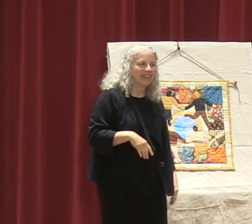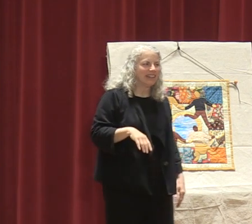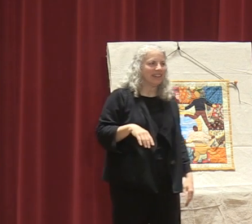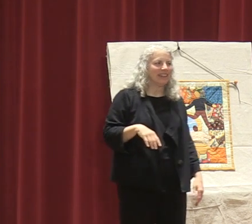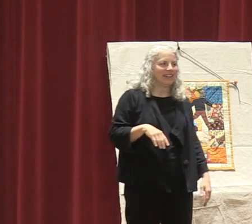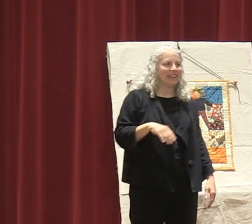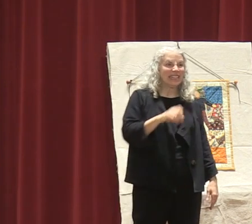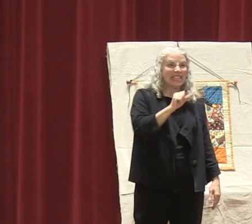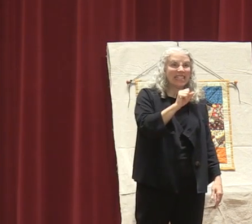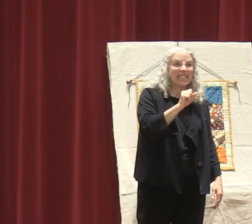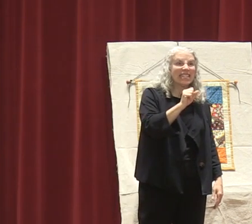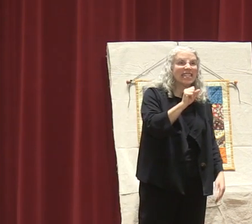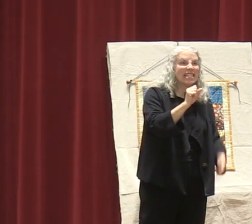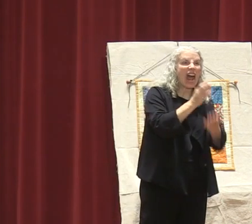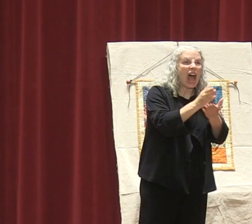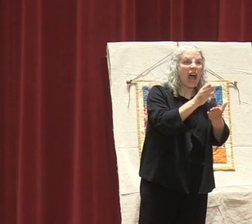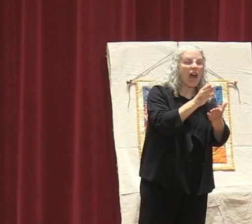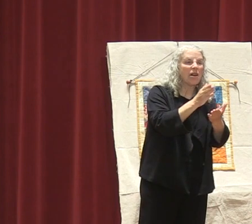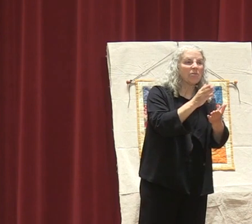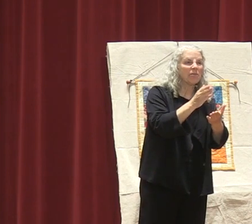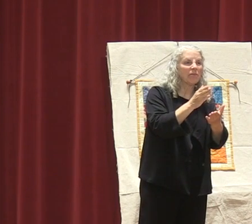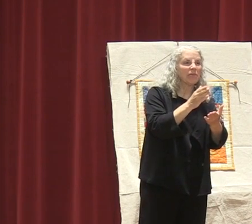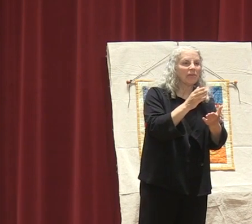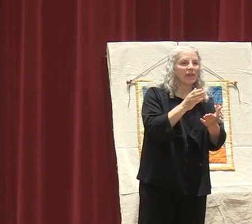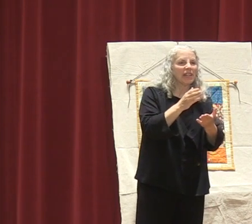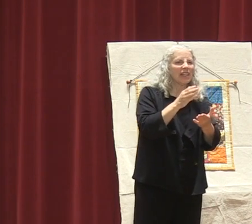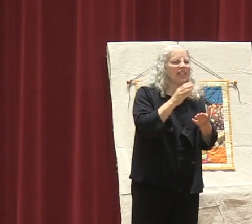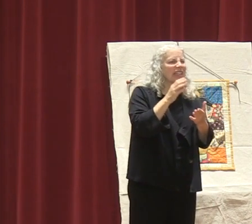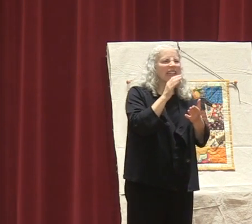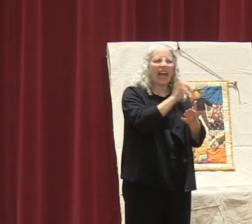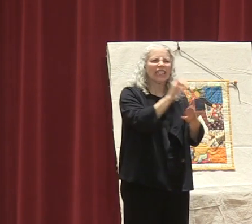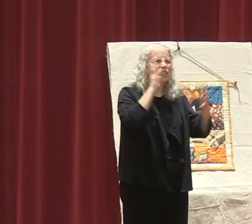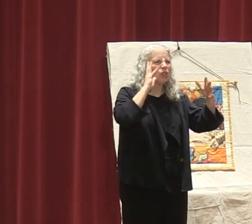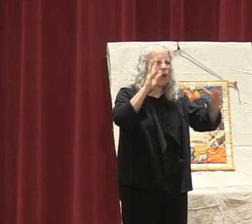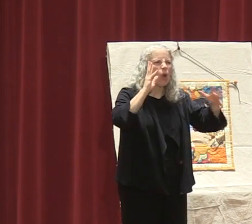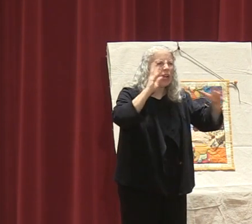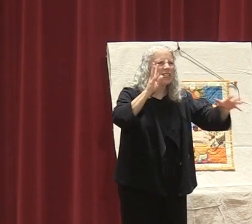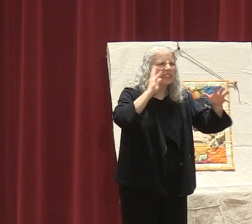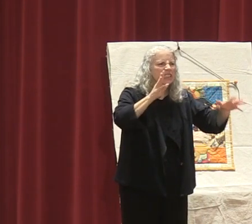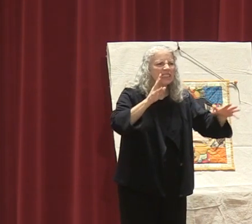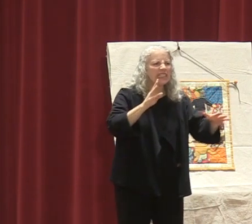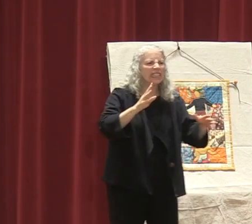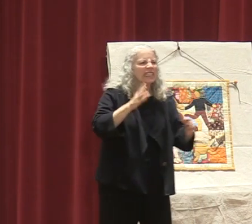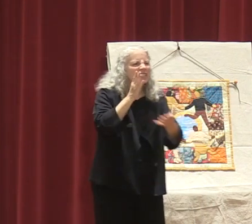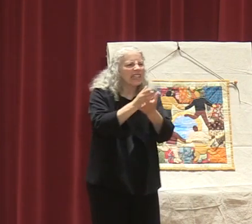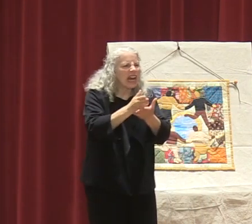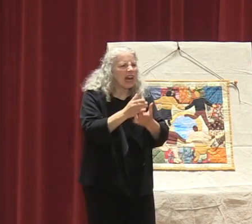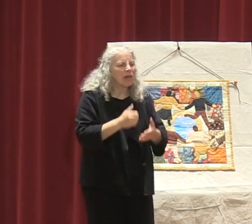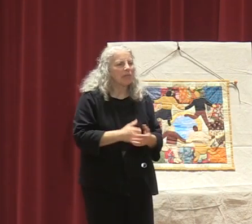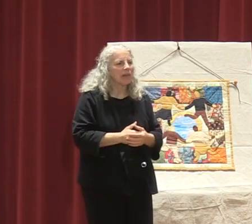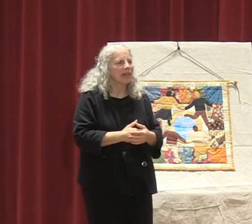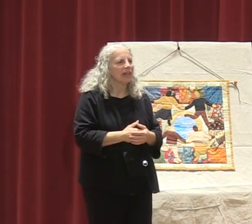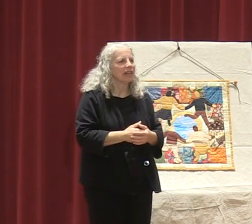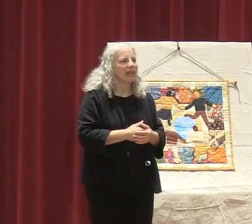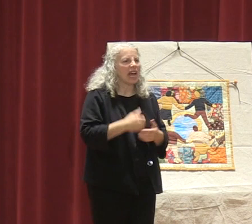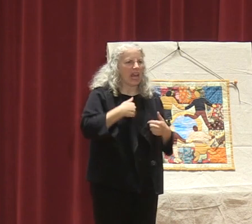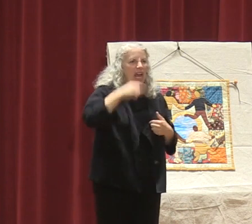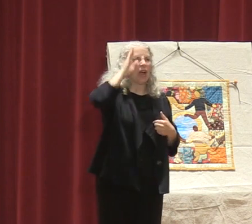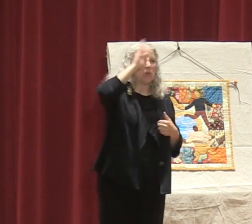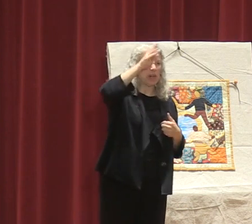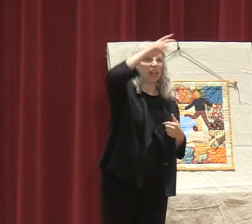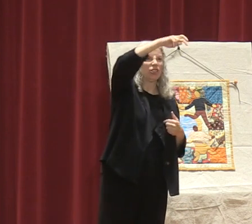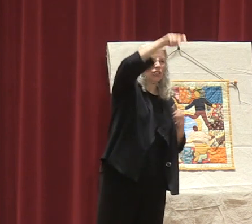Mac, stop that infernal racket, or I'll be coming down